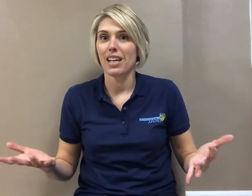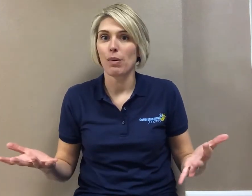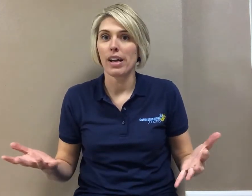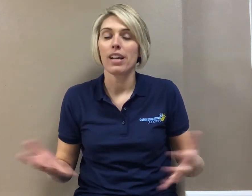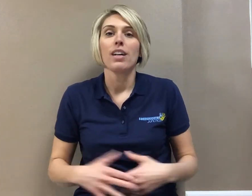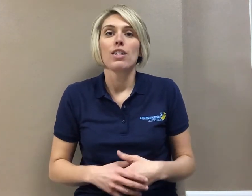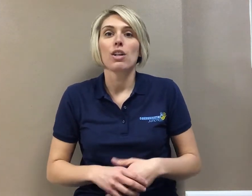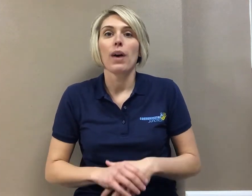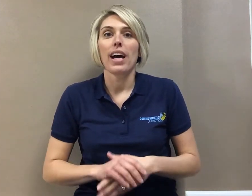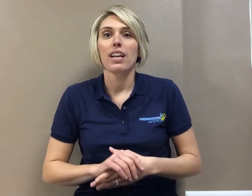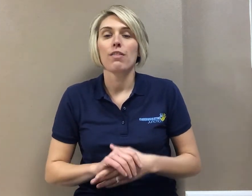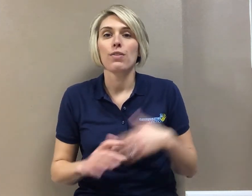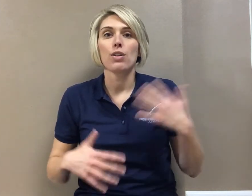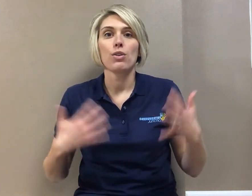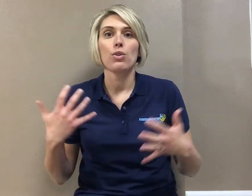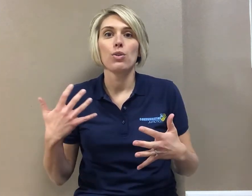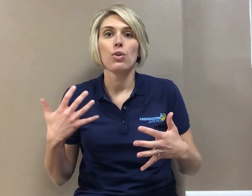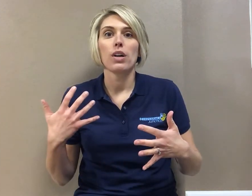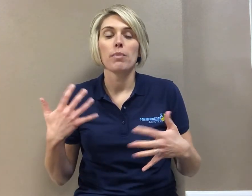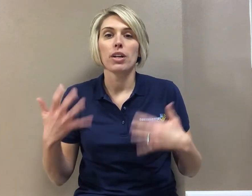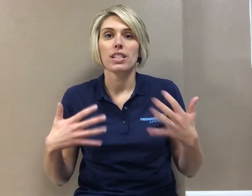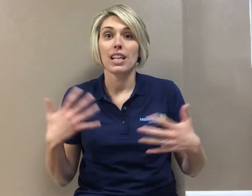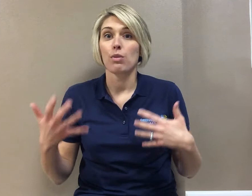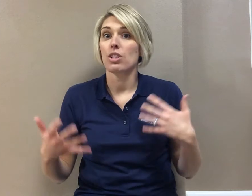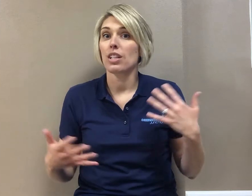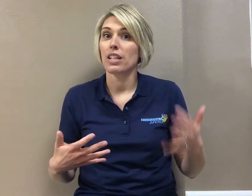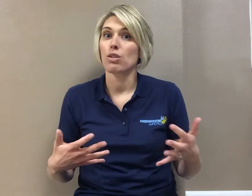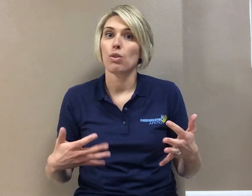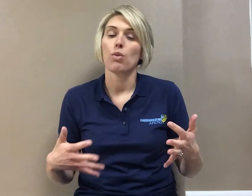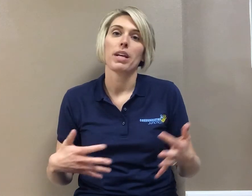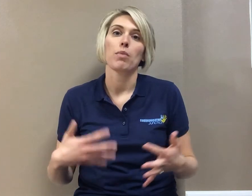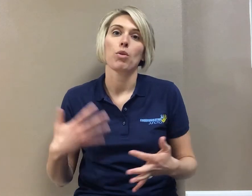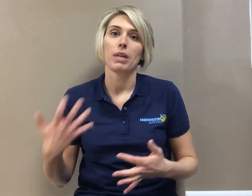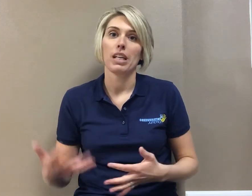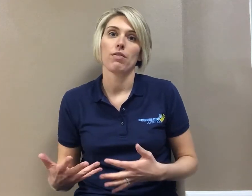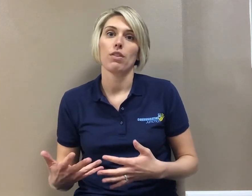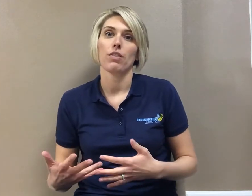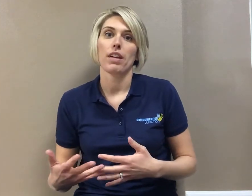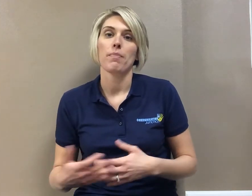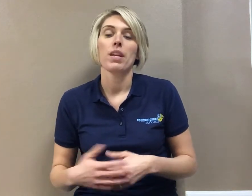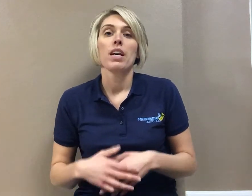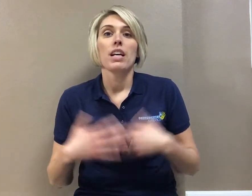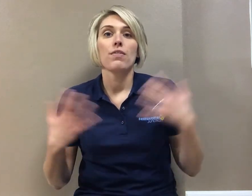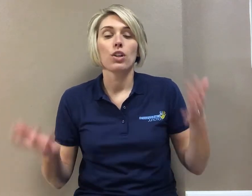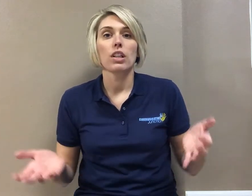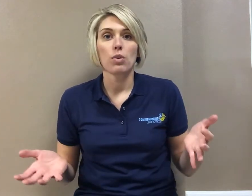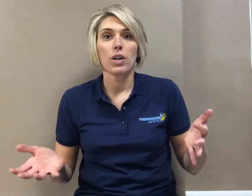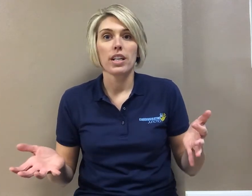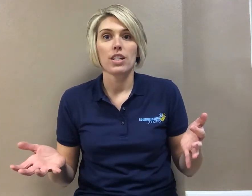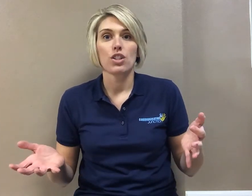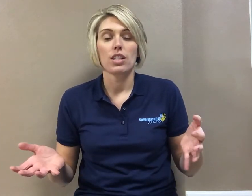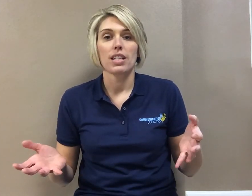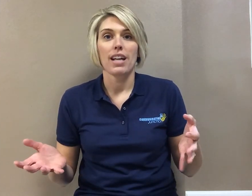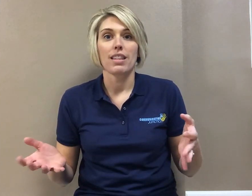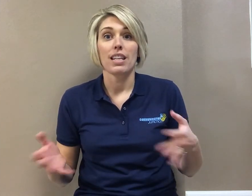anyway. So adding a few American Sign Language signs to it will make it more meaningful for them. If your little one is just at the